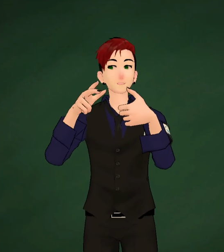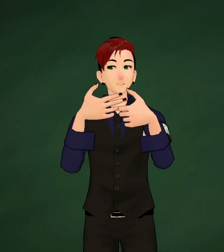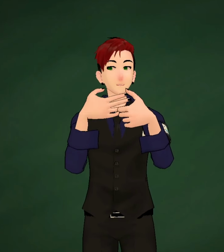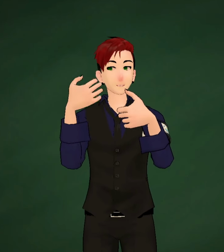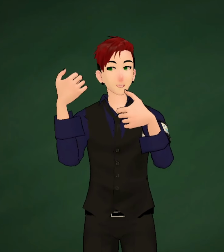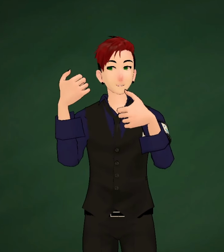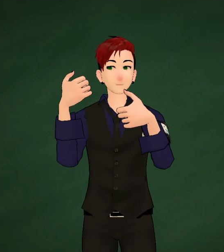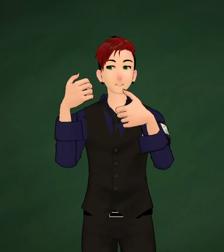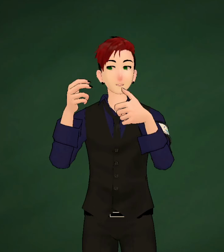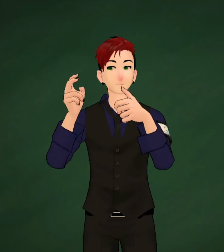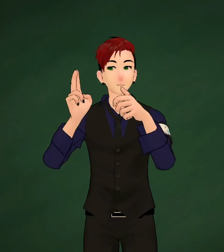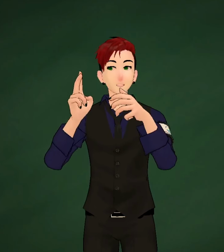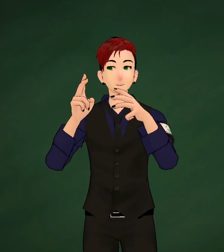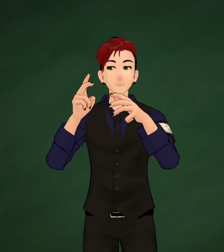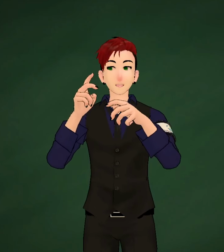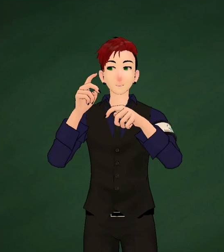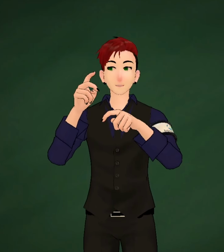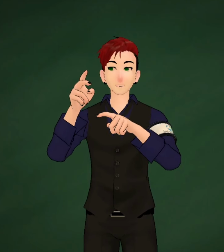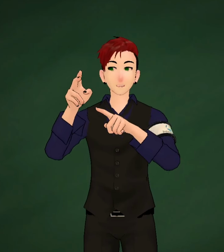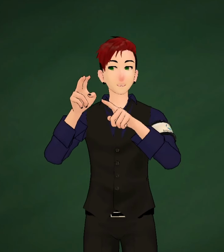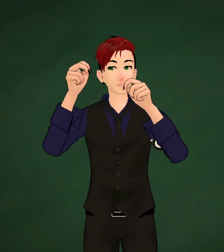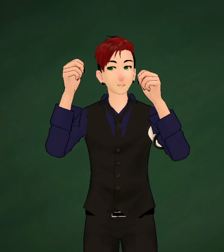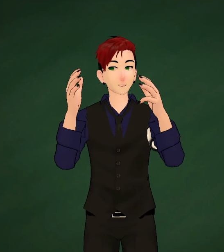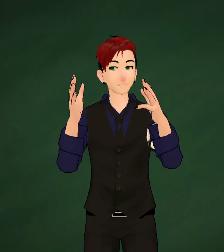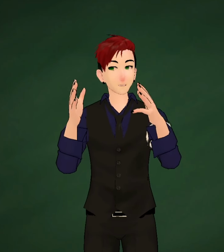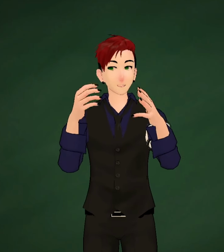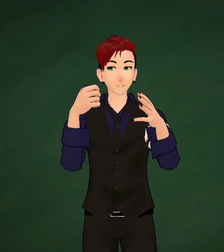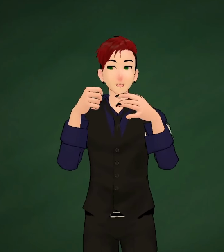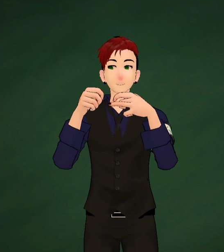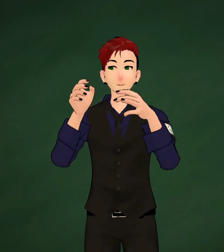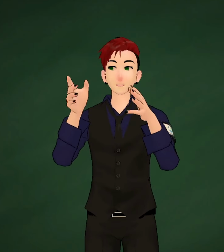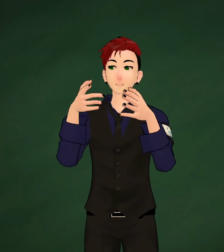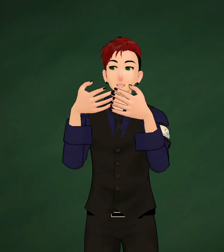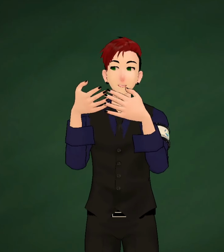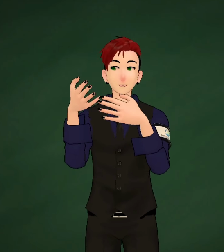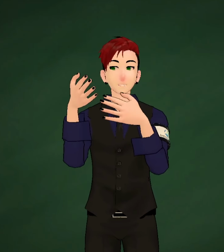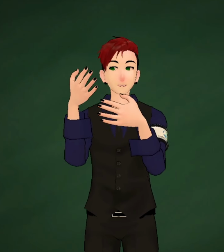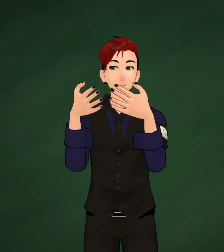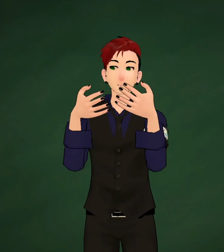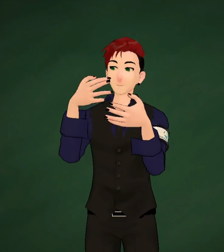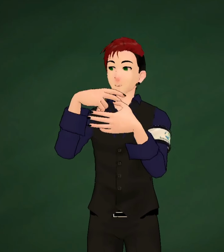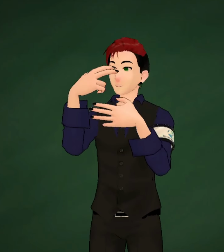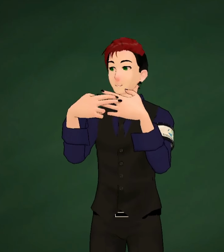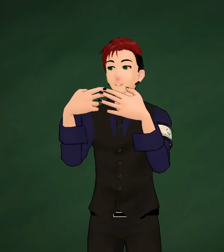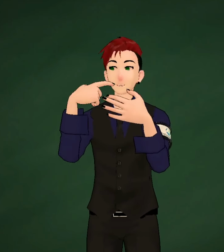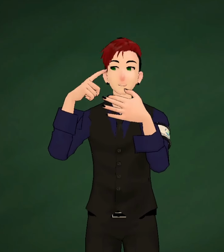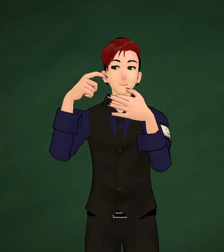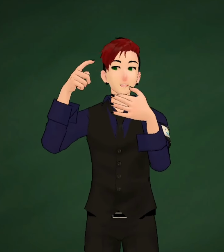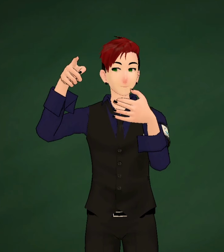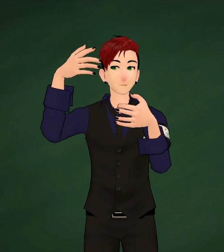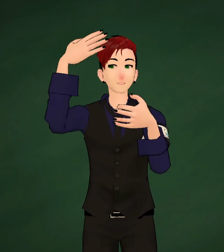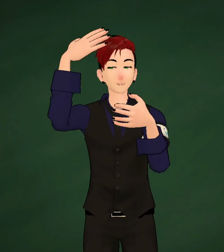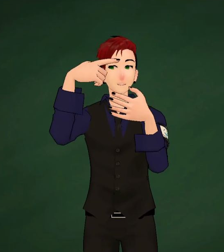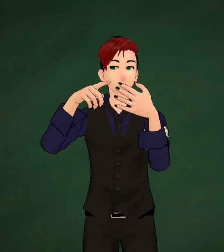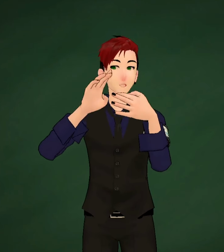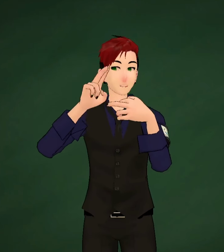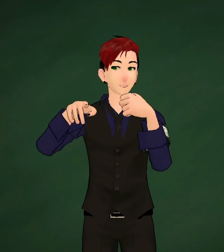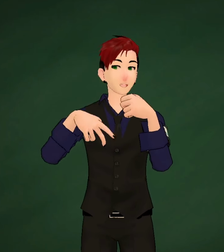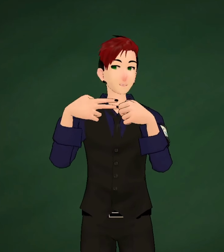Your next bet are people who are like professional teachers because obviously they have gone through some sort of program to say they know what they're talking about